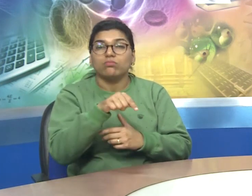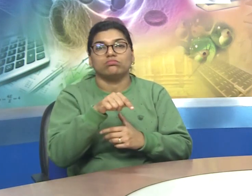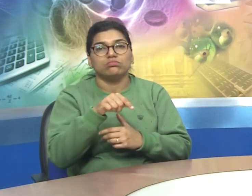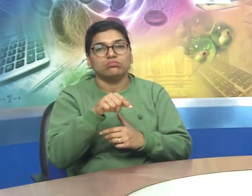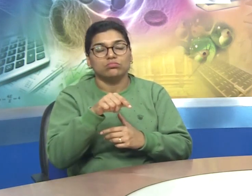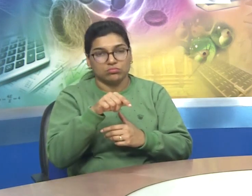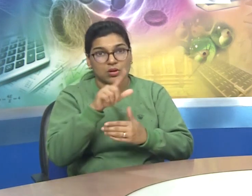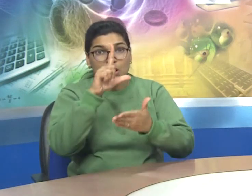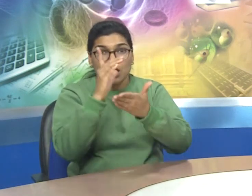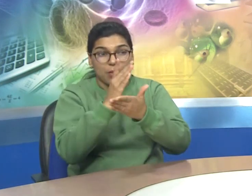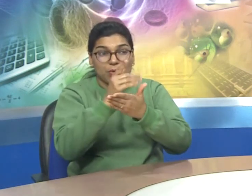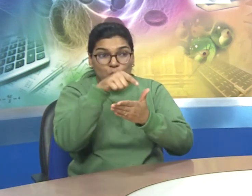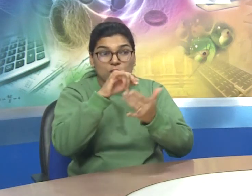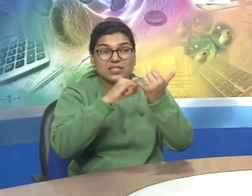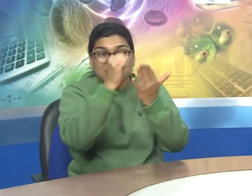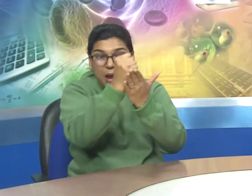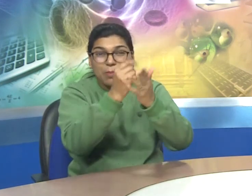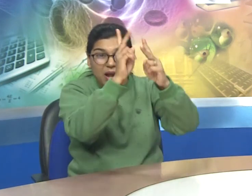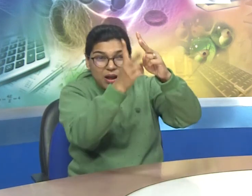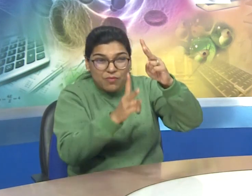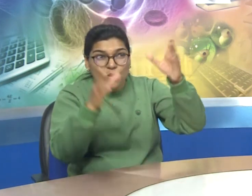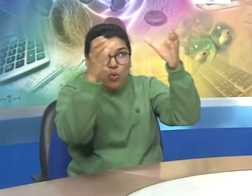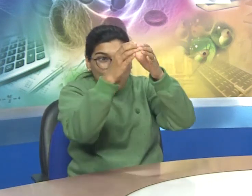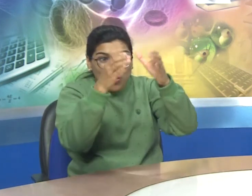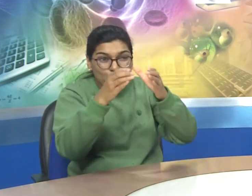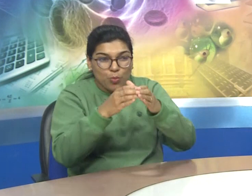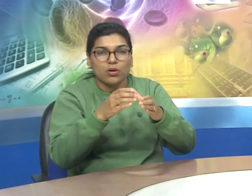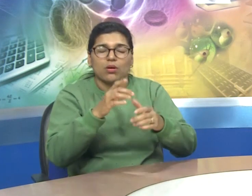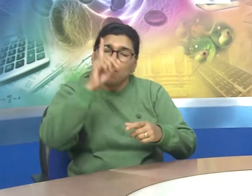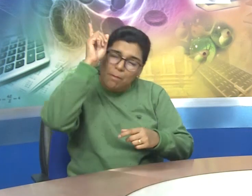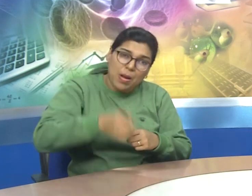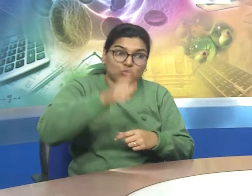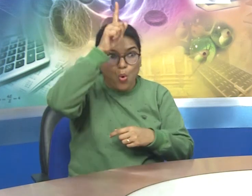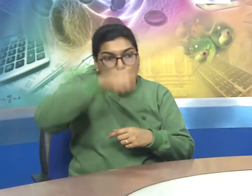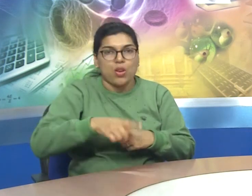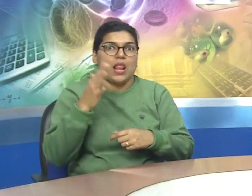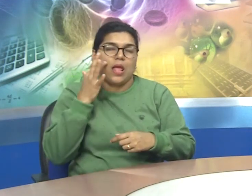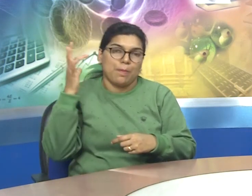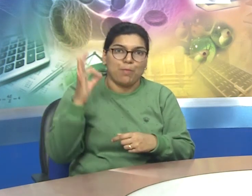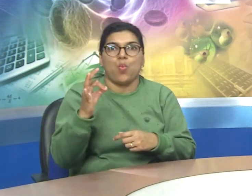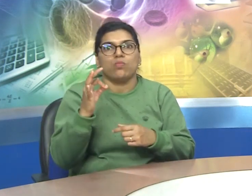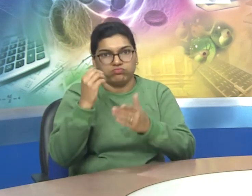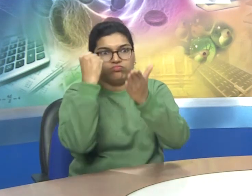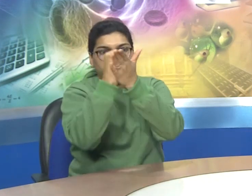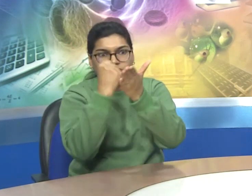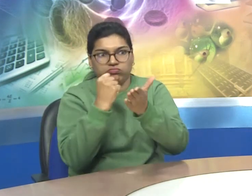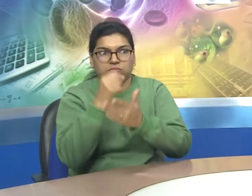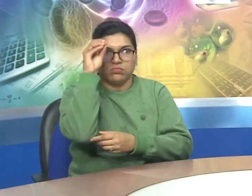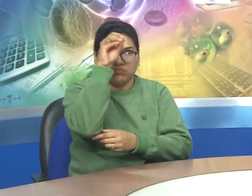It is essential in every scheme of classification as it serves as a symbol in